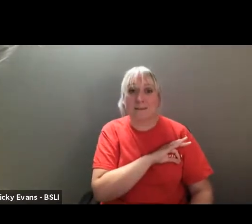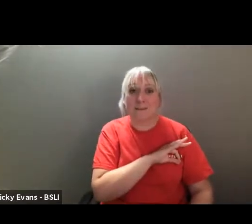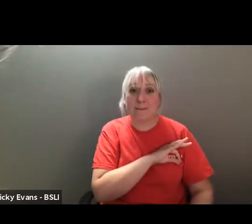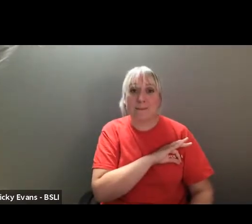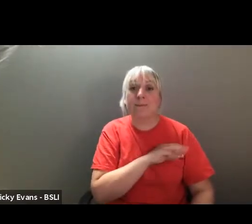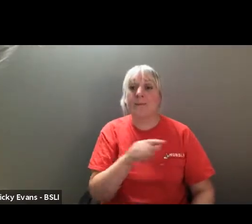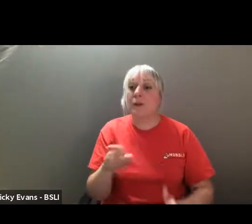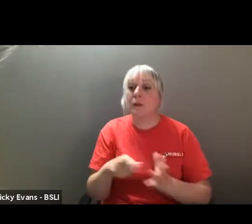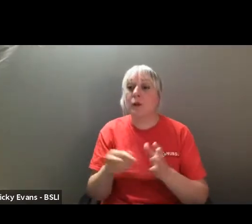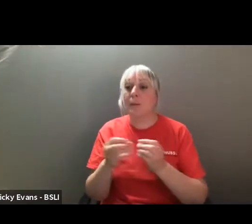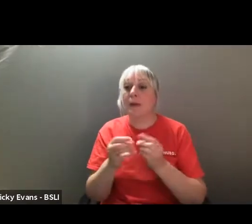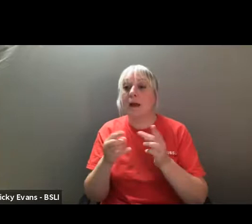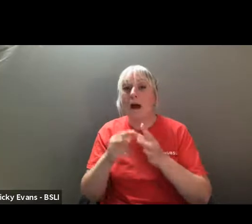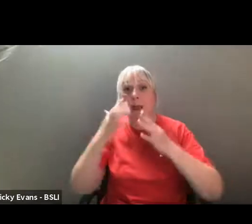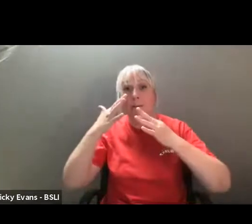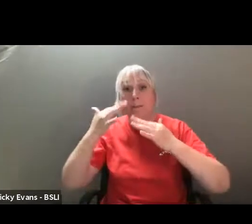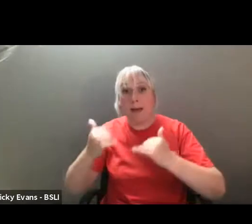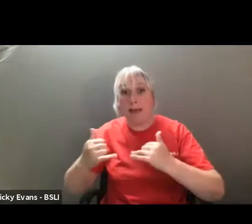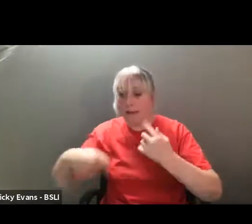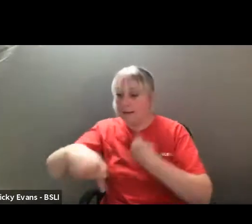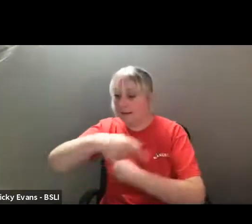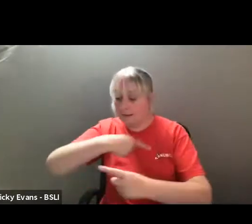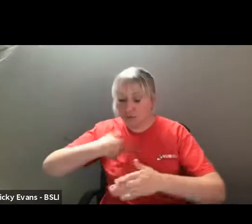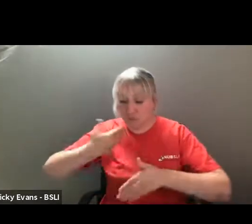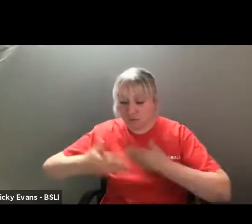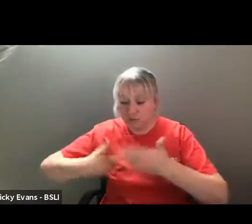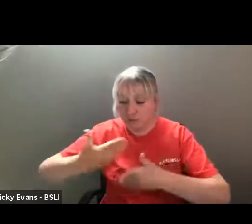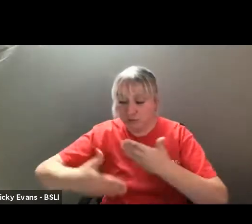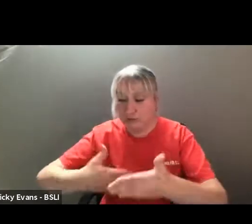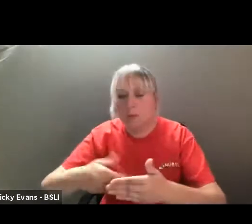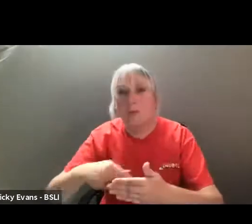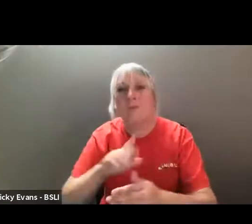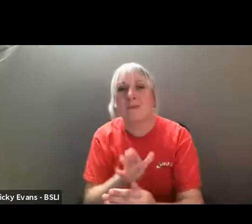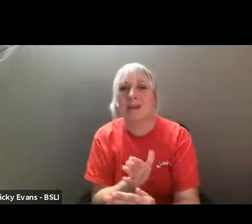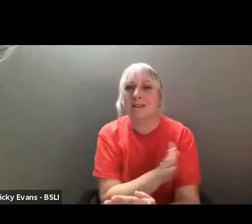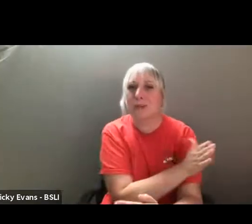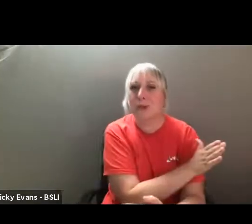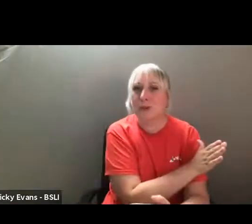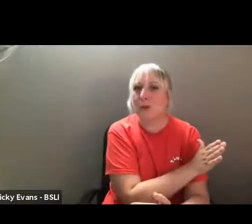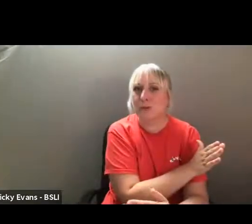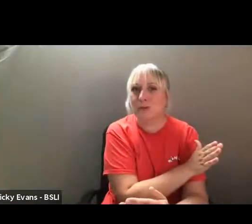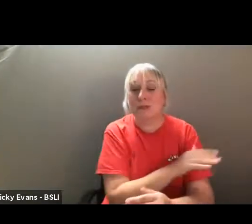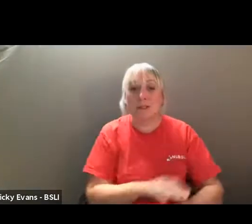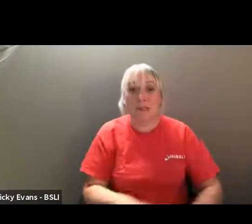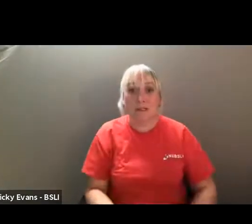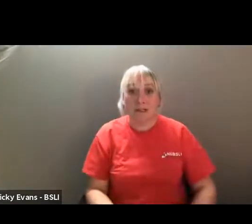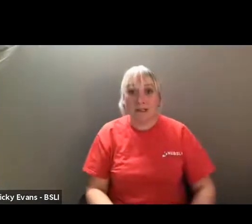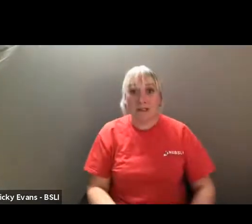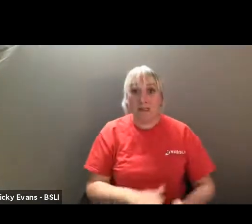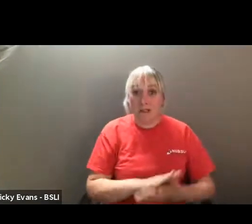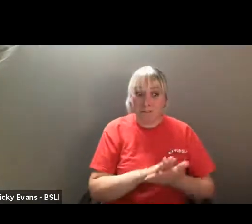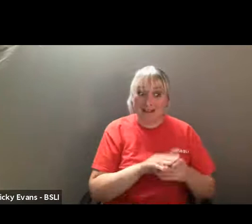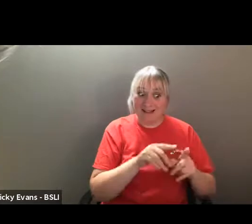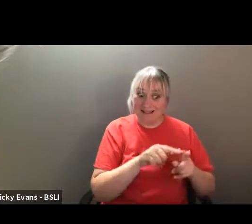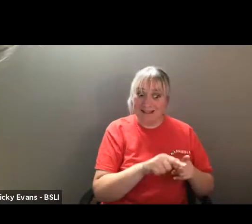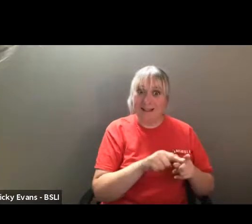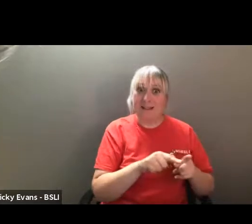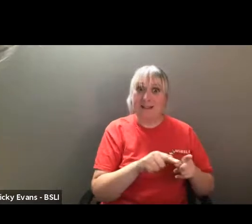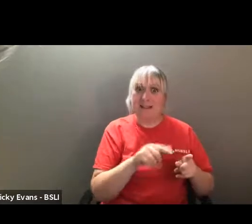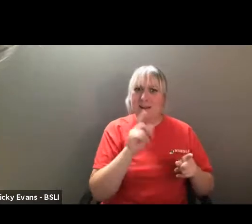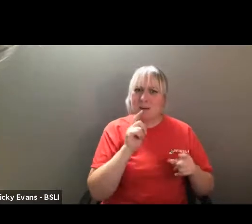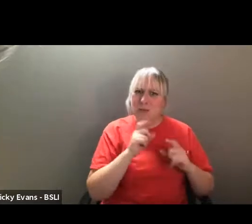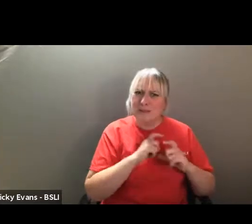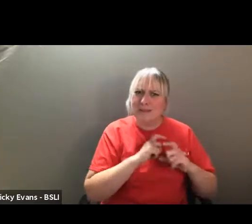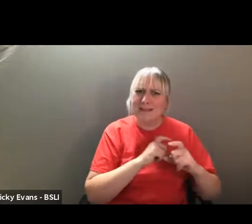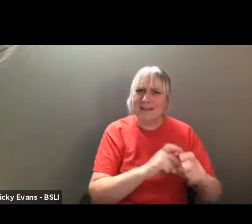UBI pilots, which effectively means that if you're on Employment Support Allowance, you'd still be subject to conditionality, even if you